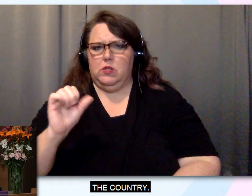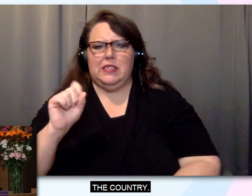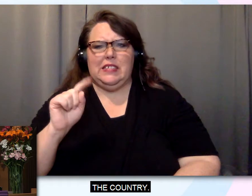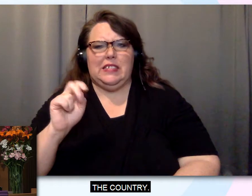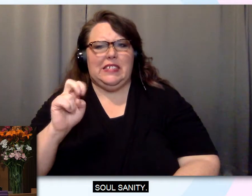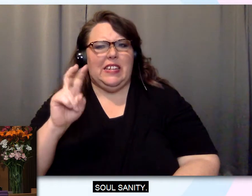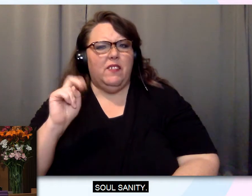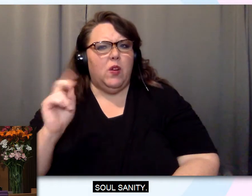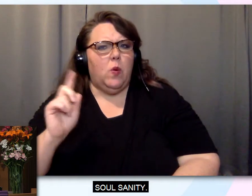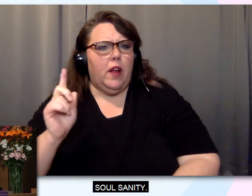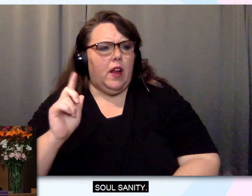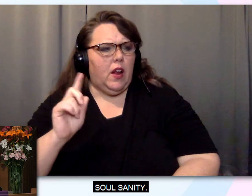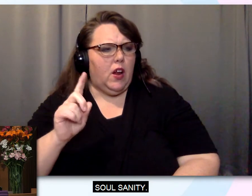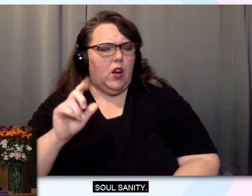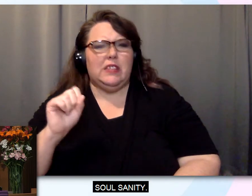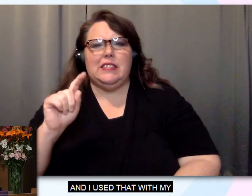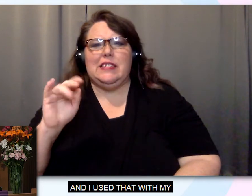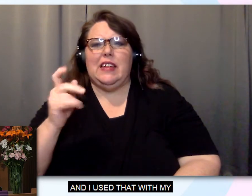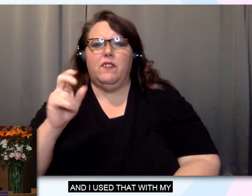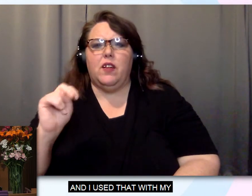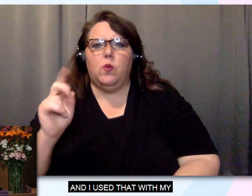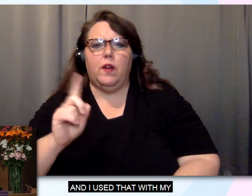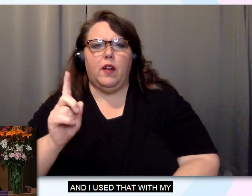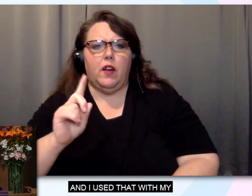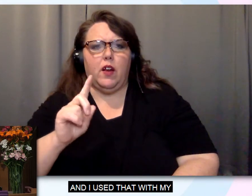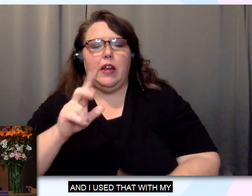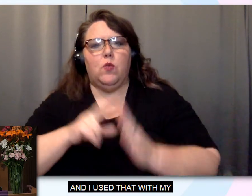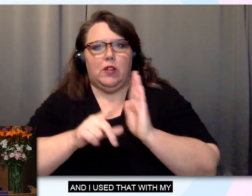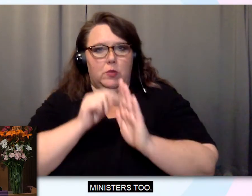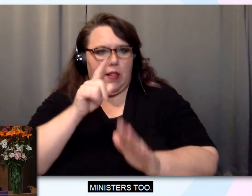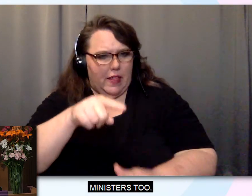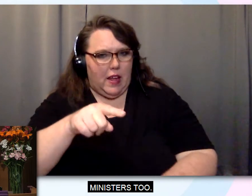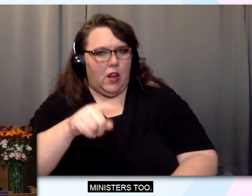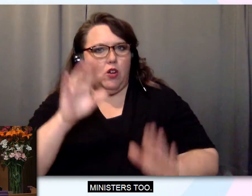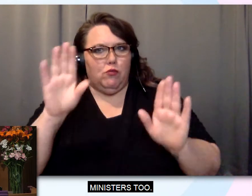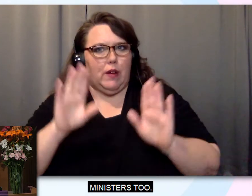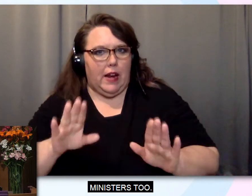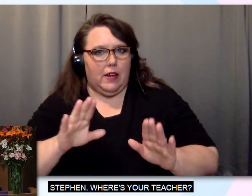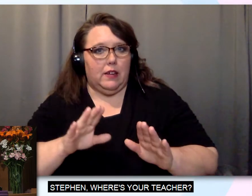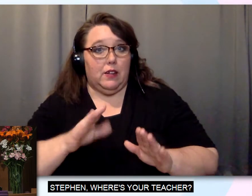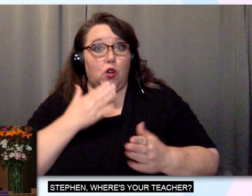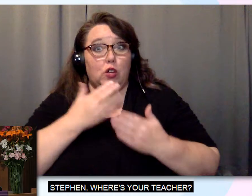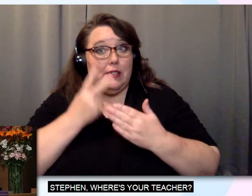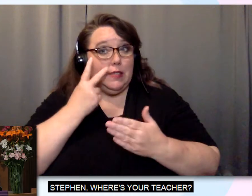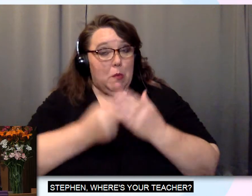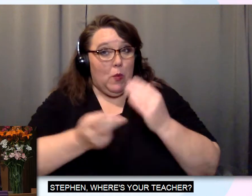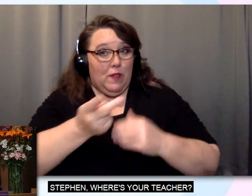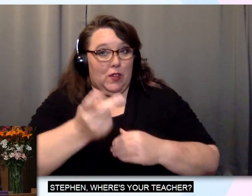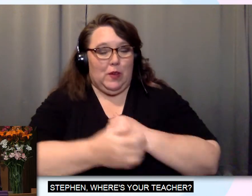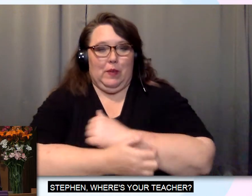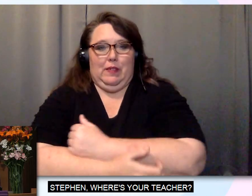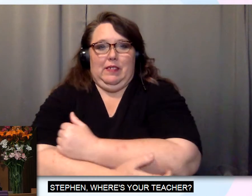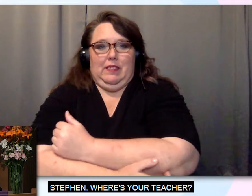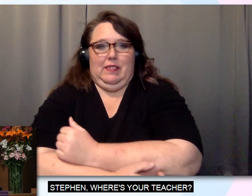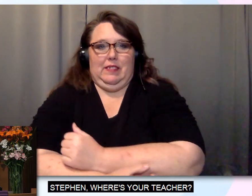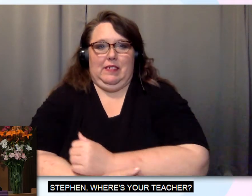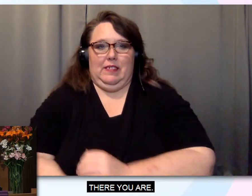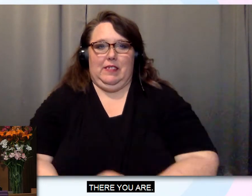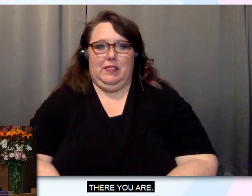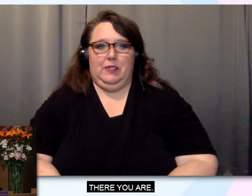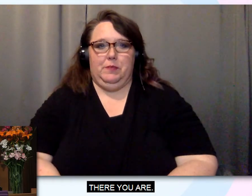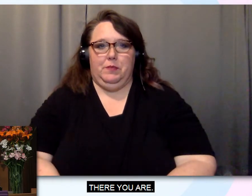well. Where's Stephen? You know, who read the scripture a while ago? There you are. Great. Good to see both of